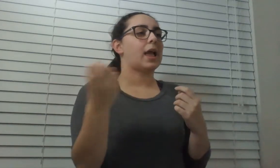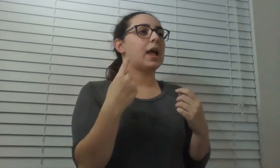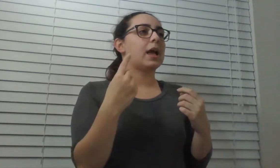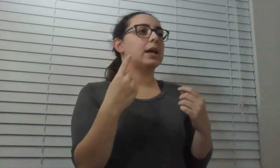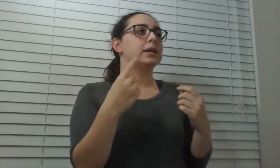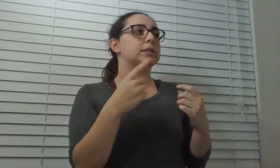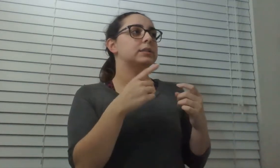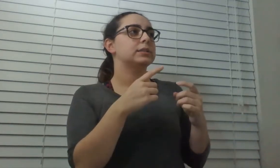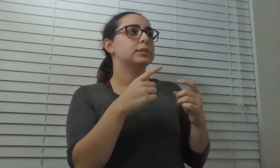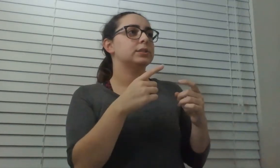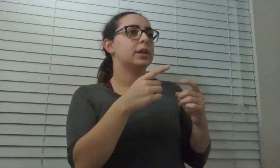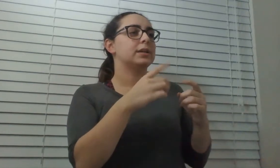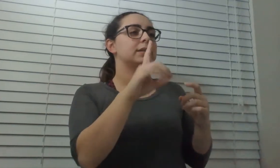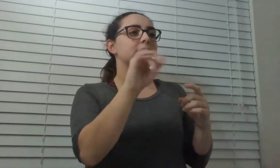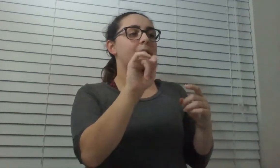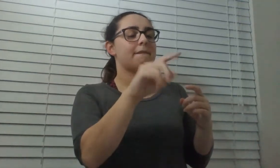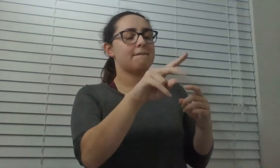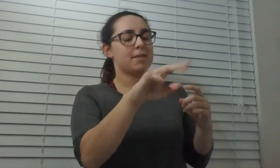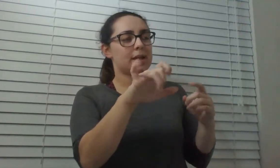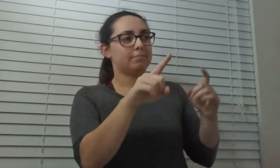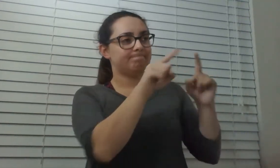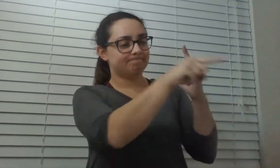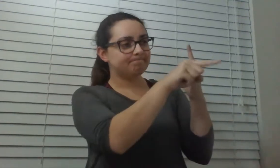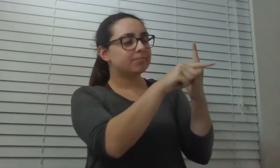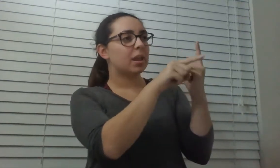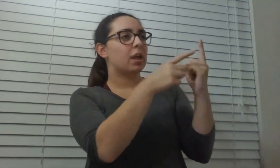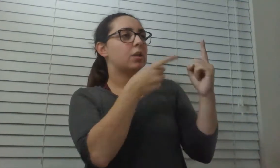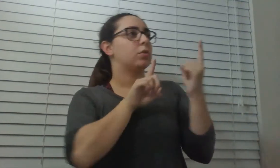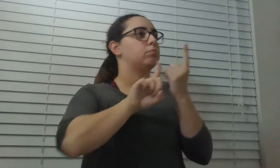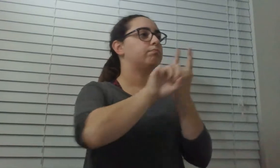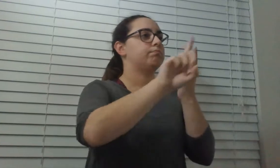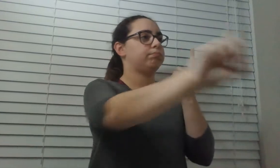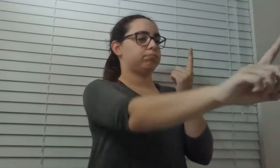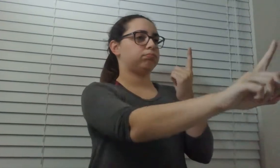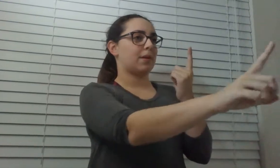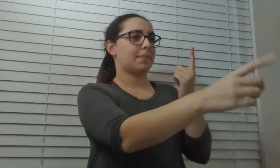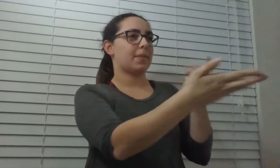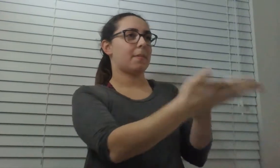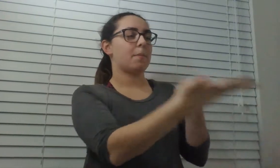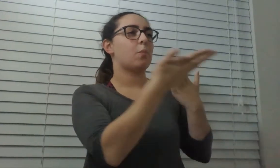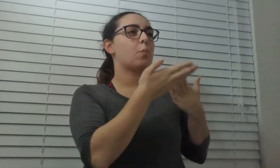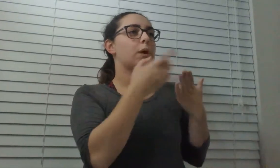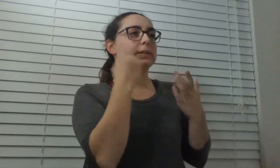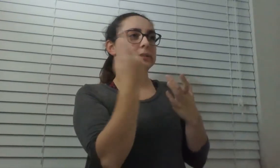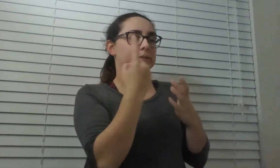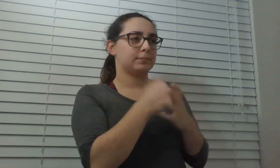a few seconds later returned and handed me this yellow sugar egg.